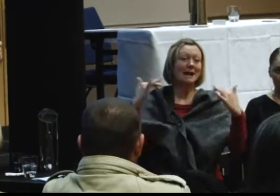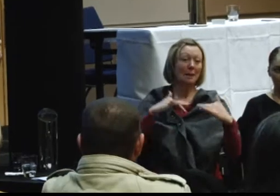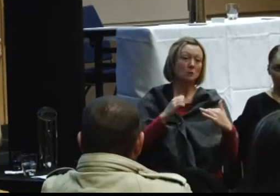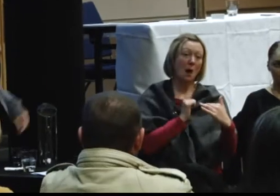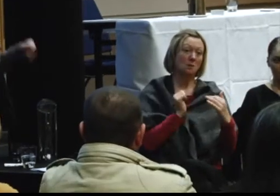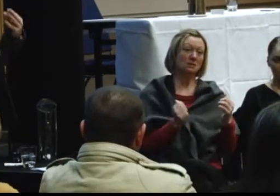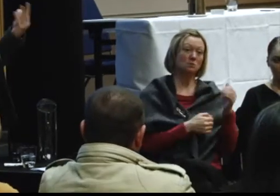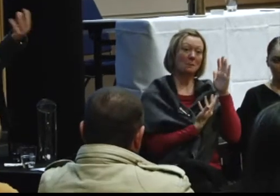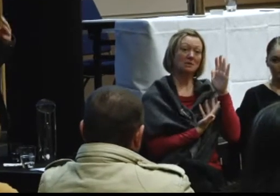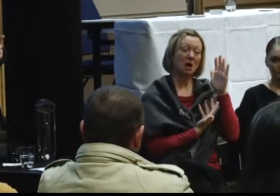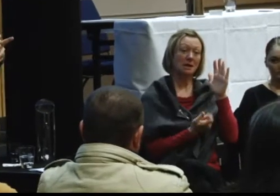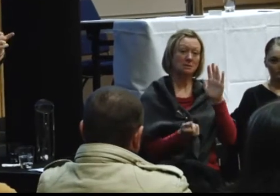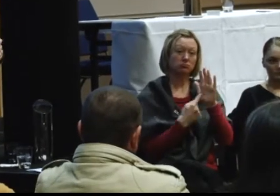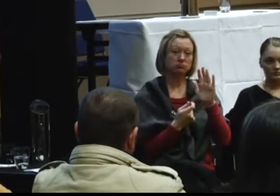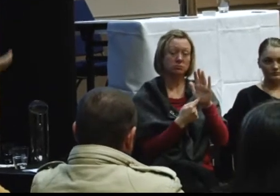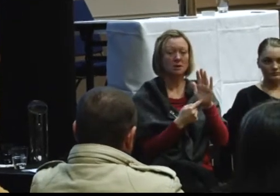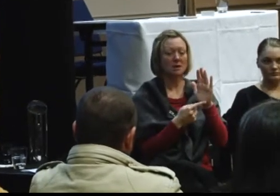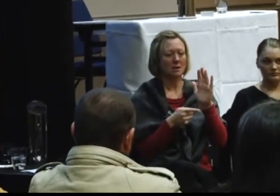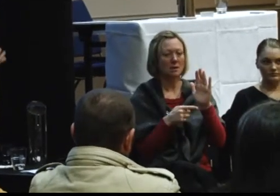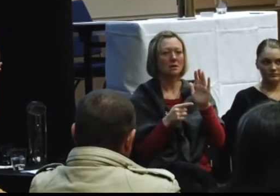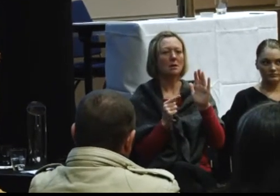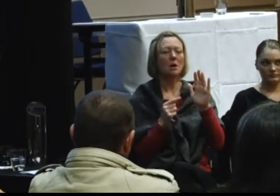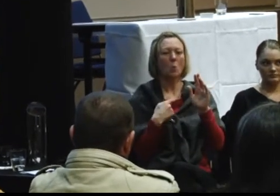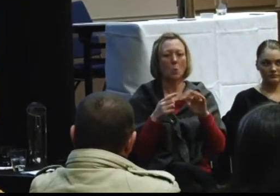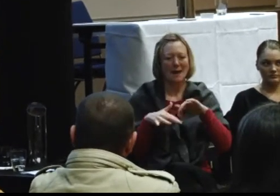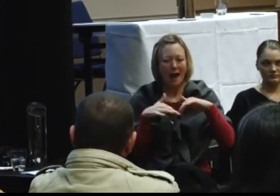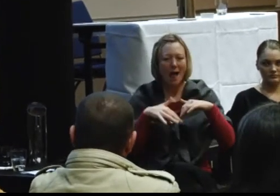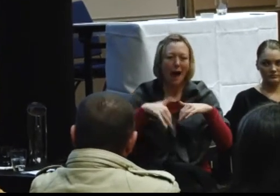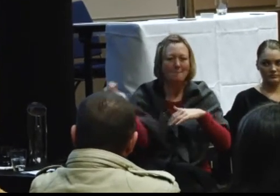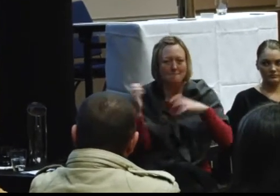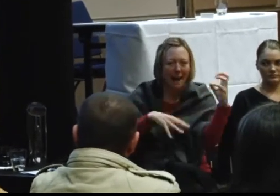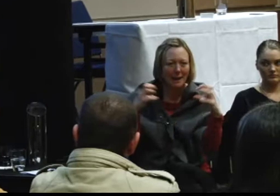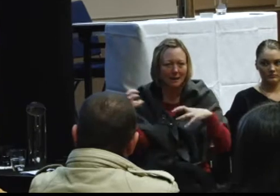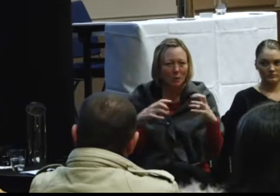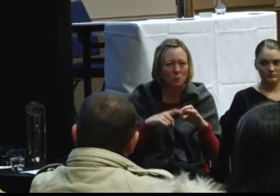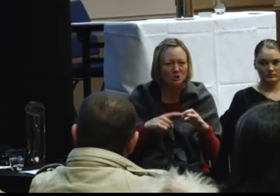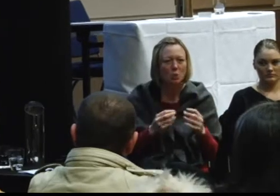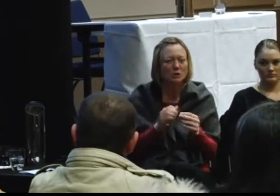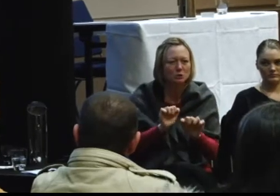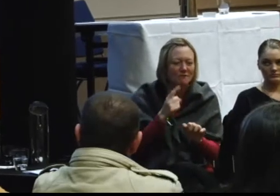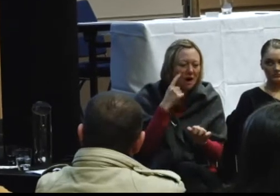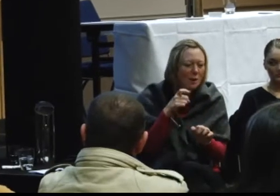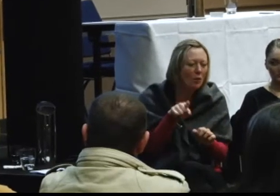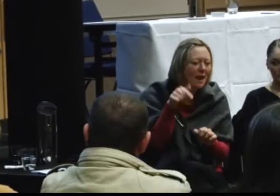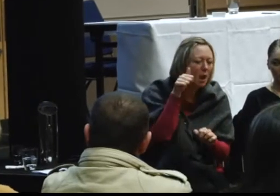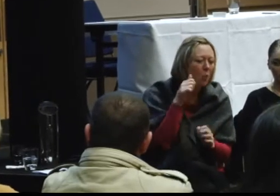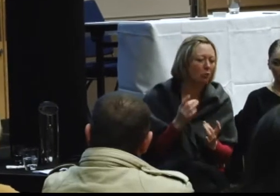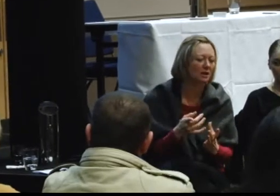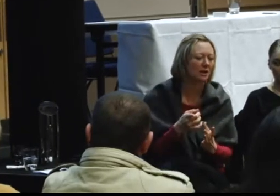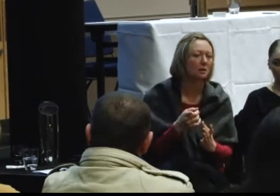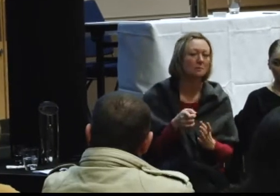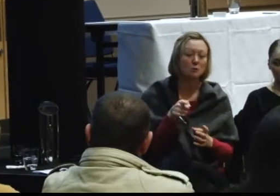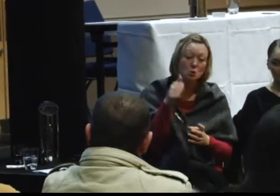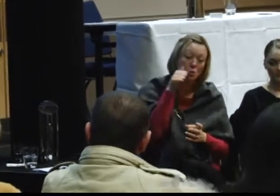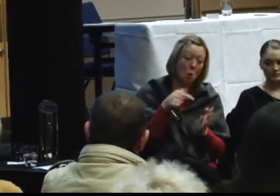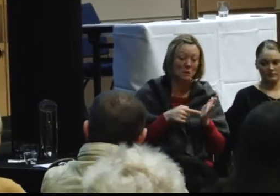they, you'll unpack the question with the students to find out what they know. And you might talk about a site like, are you familiar with